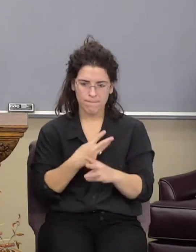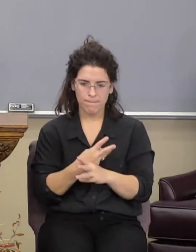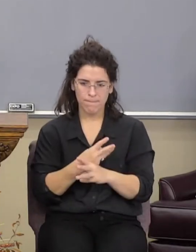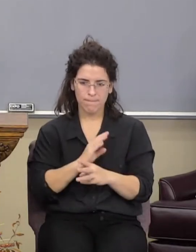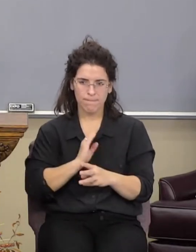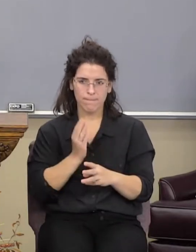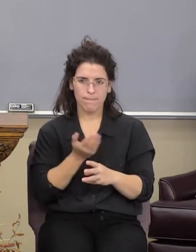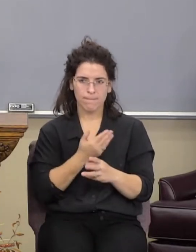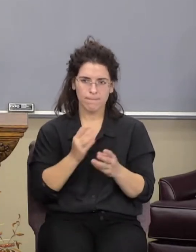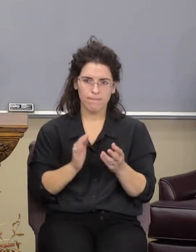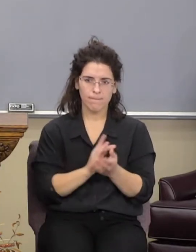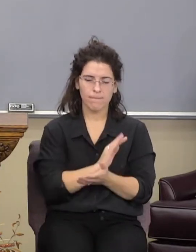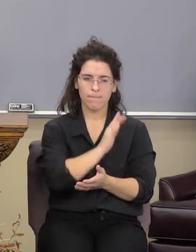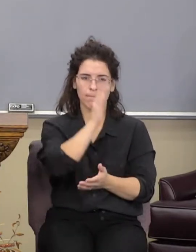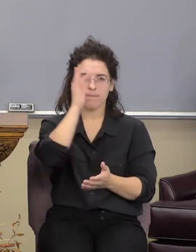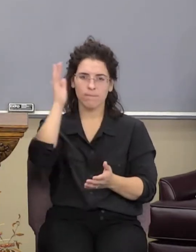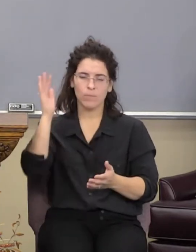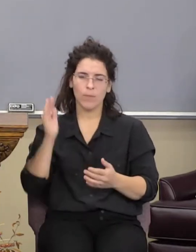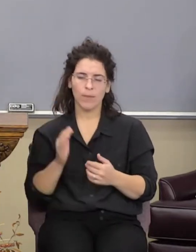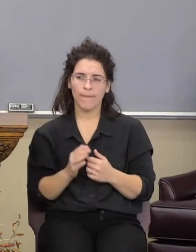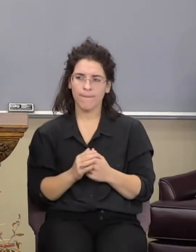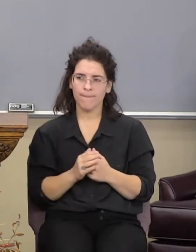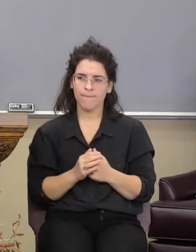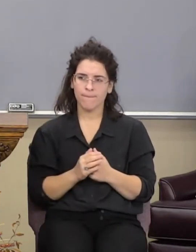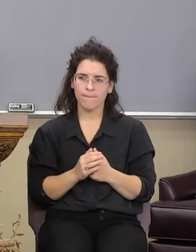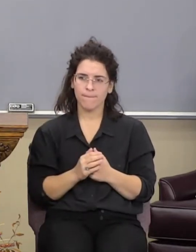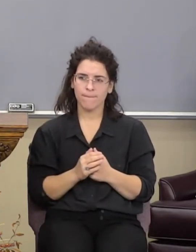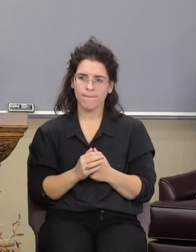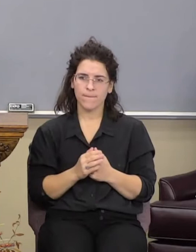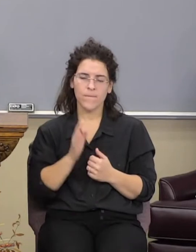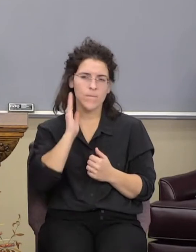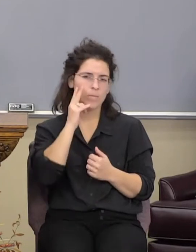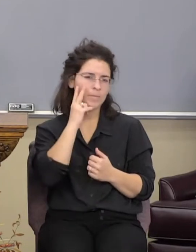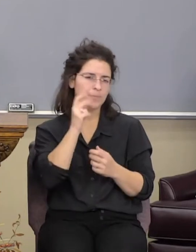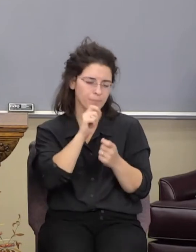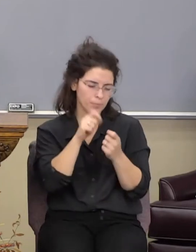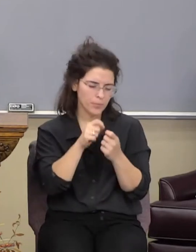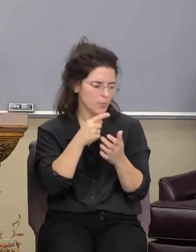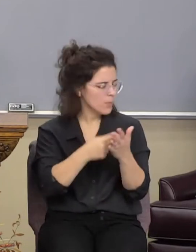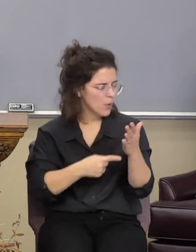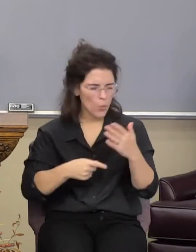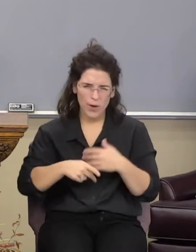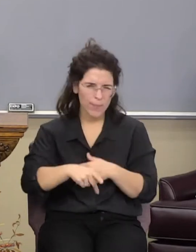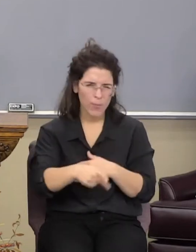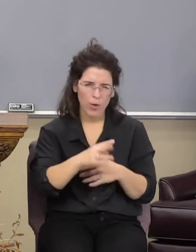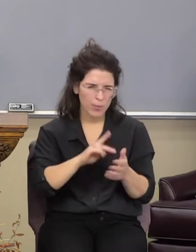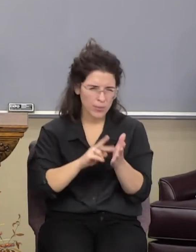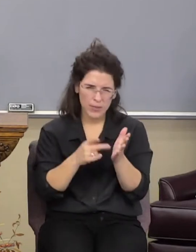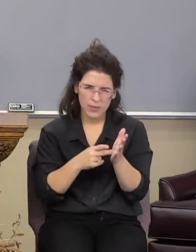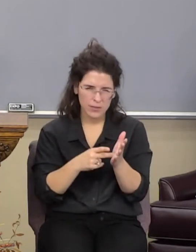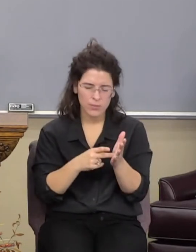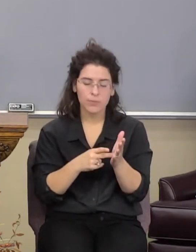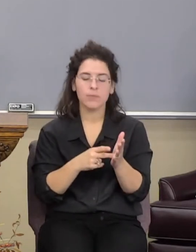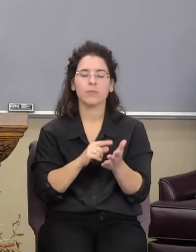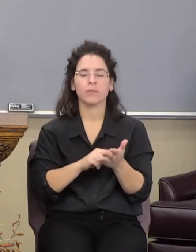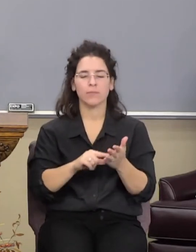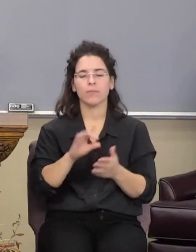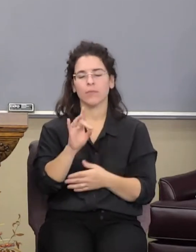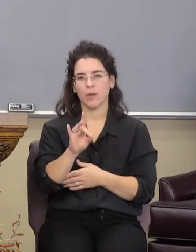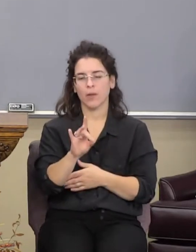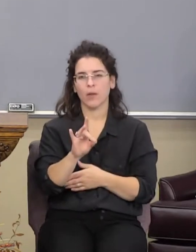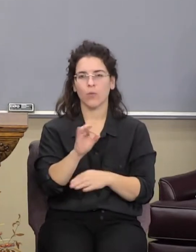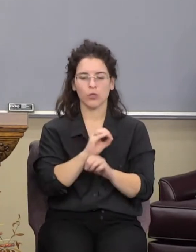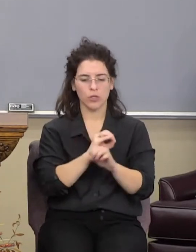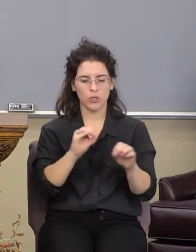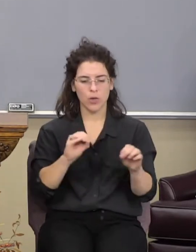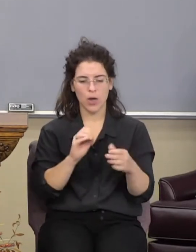our glory." We're going to look specifically at what exactly is Paul getting at here. Verse 8, "which